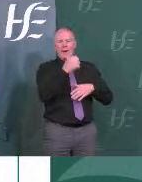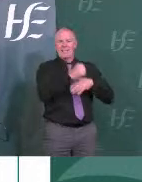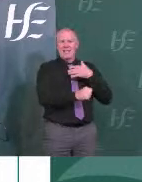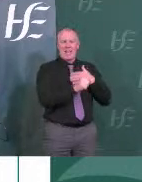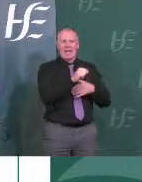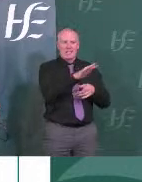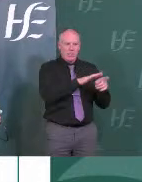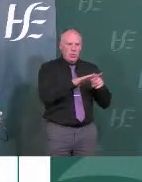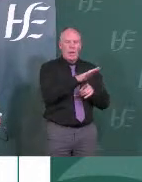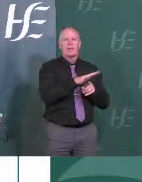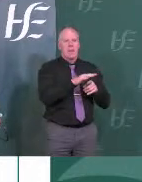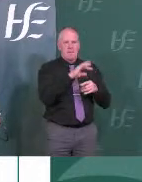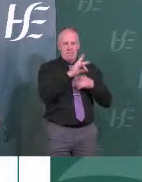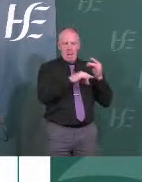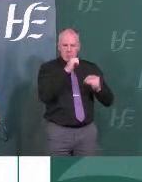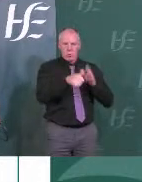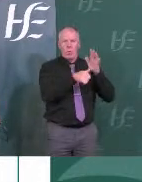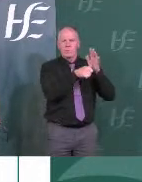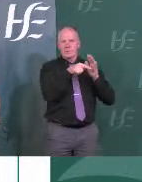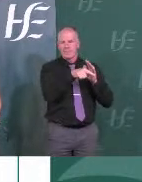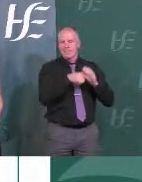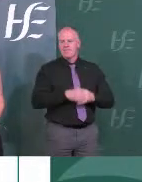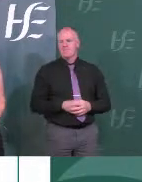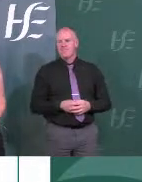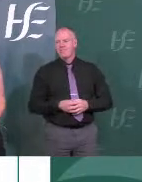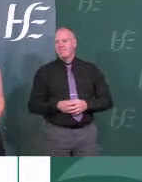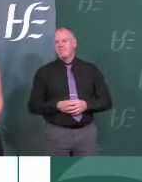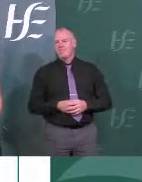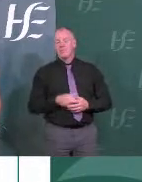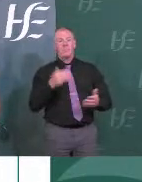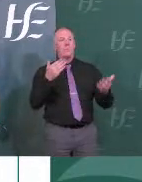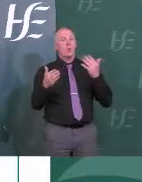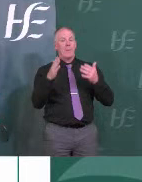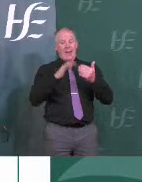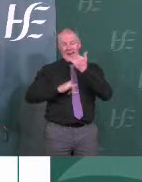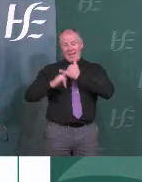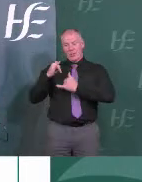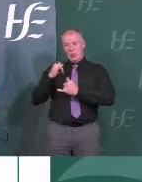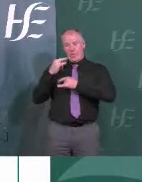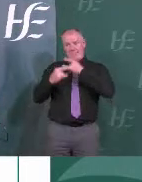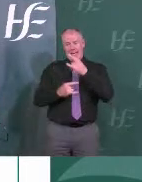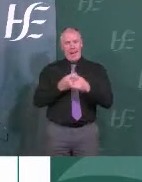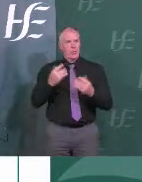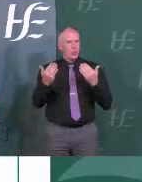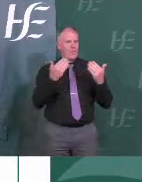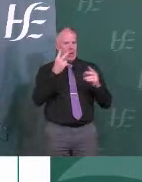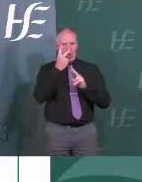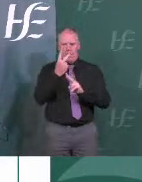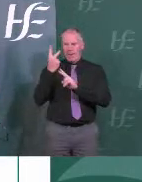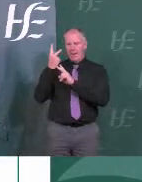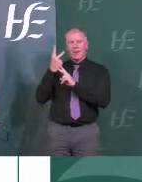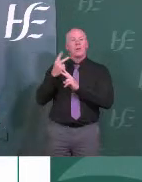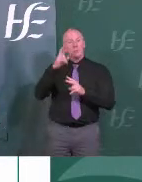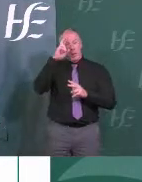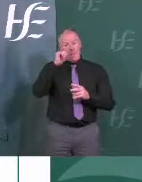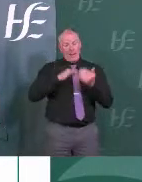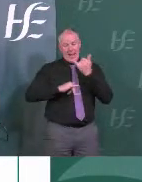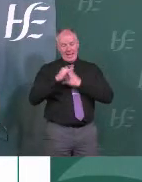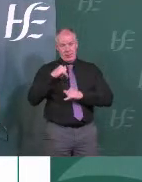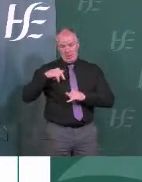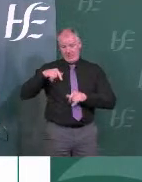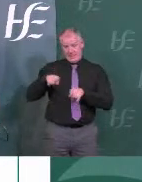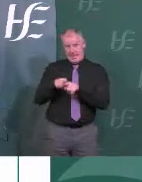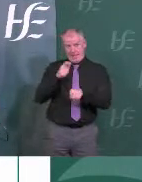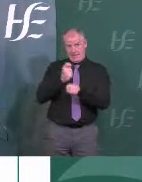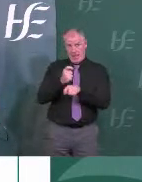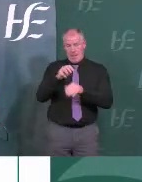work was prioritised. In terms of our position compared to last year, and we have compared it to last year, you may recall this time last year,